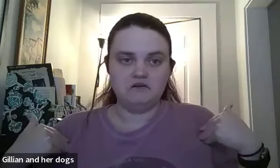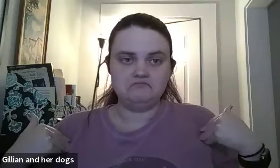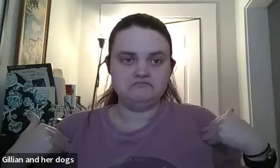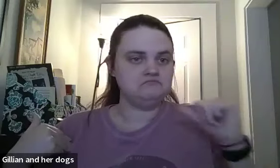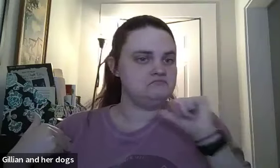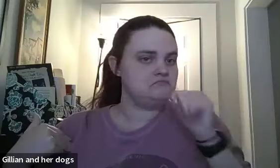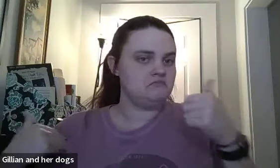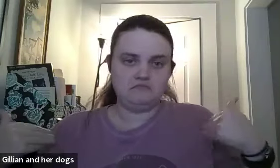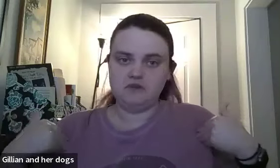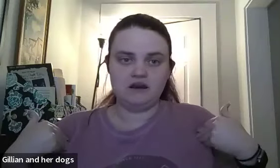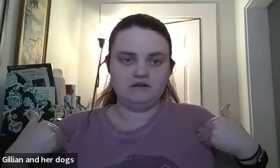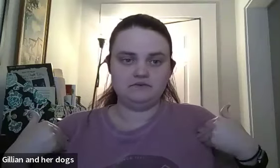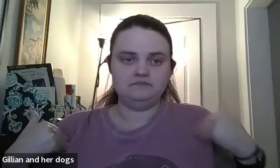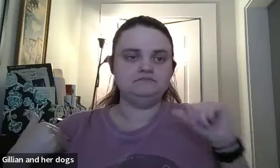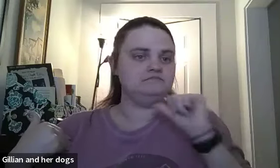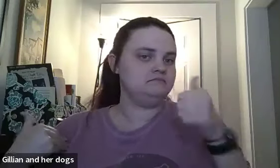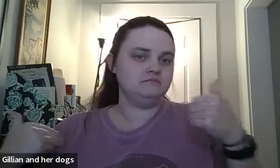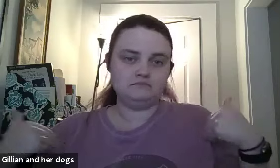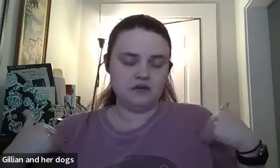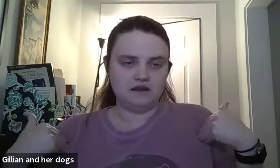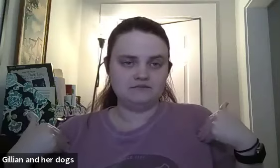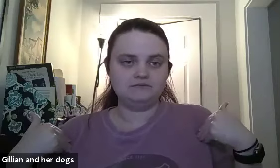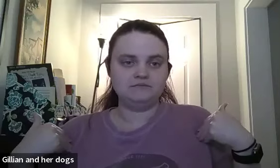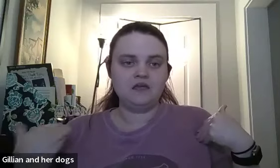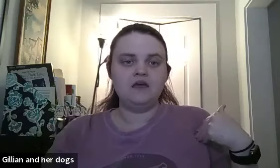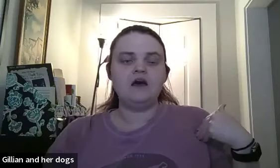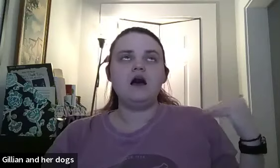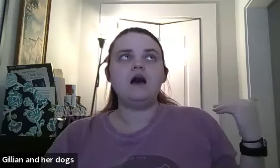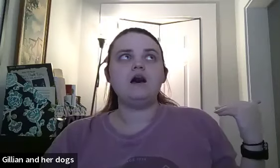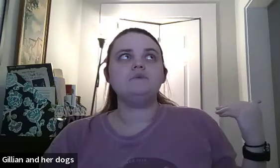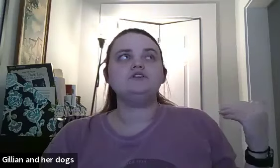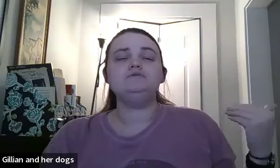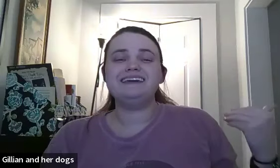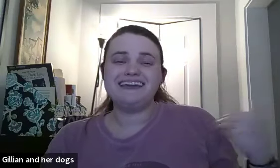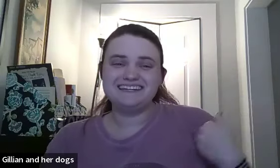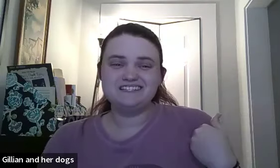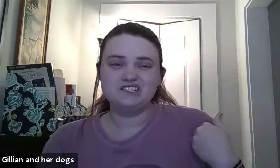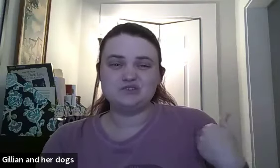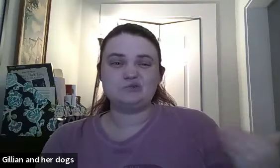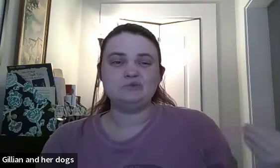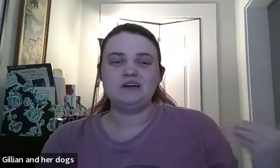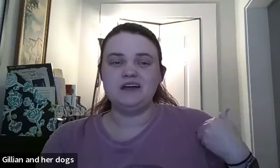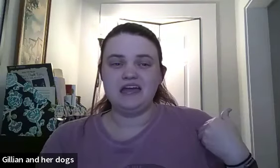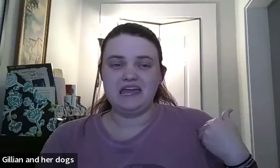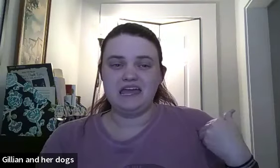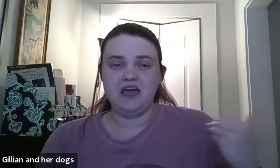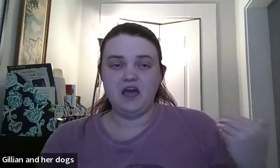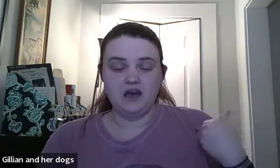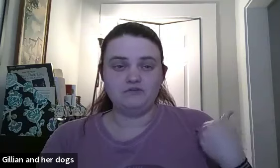have, not have, not have. You can do a have